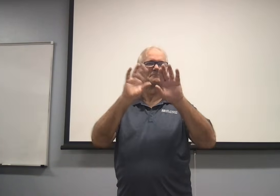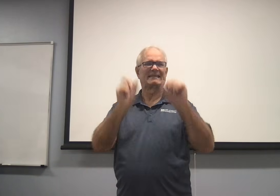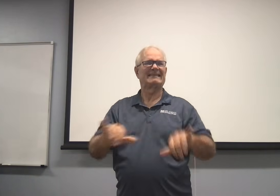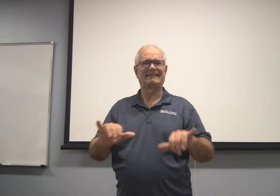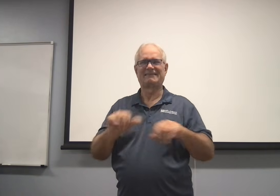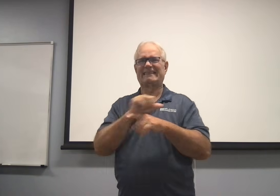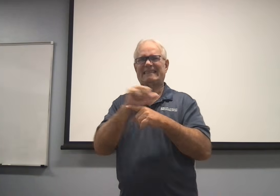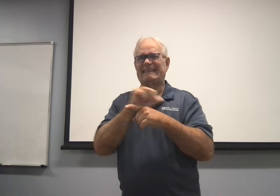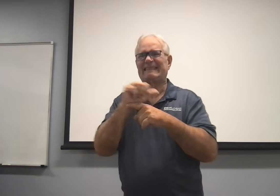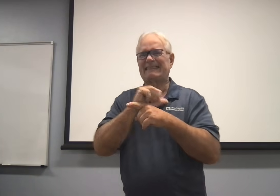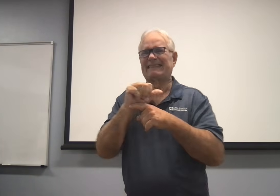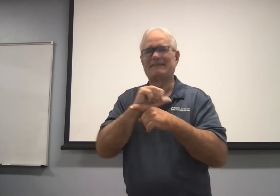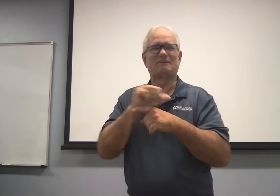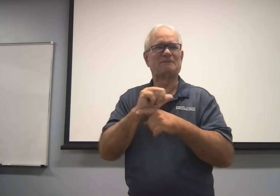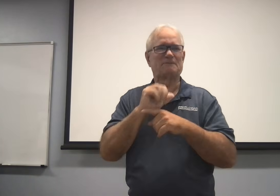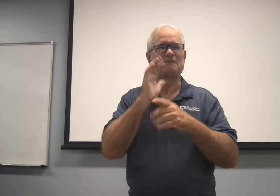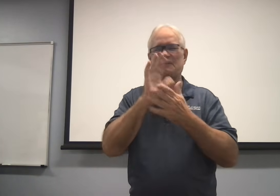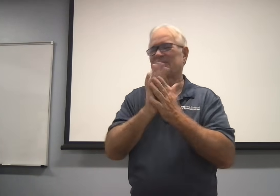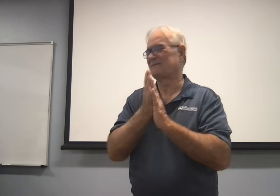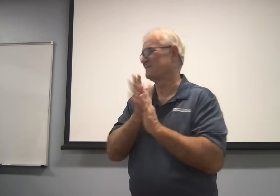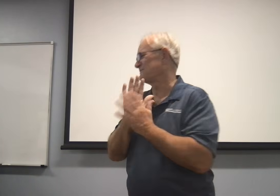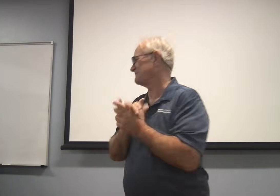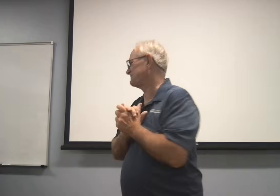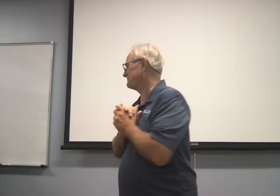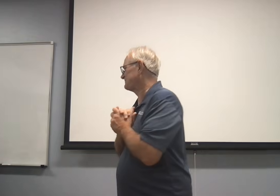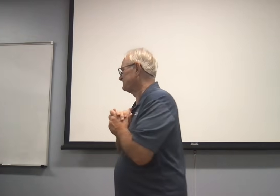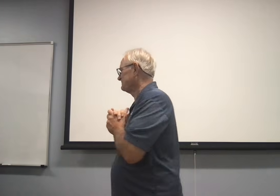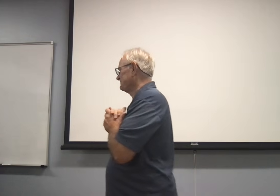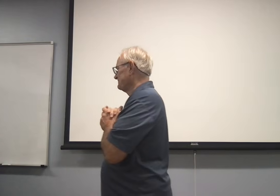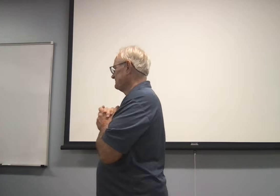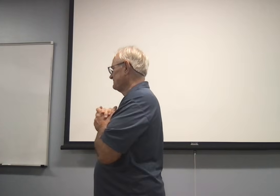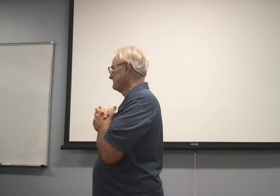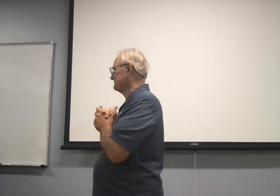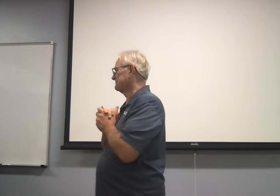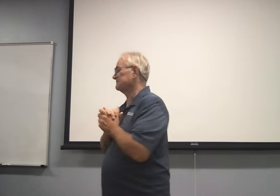Triangle. Thank you. I was like, what is that shape? It's not a Z, it's not an S. What is that? It's a triangle. Thank you.